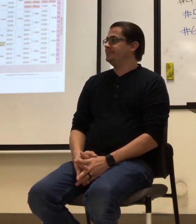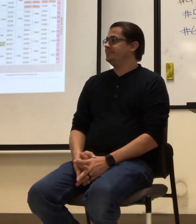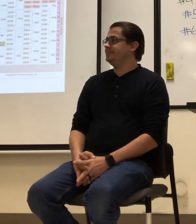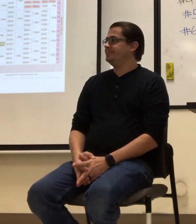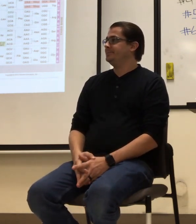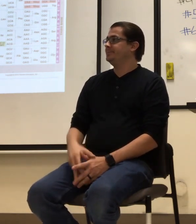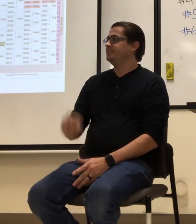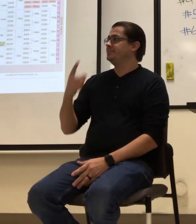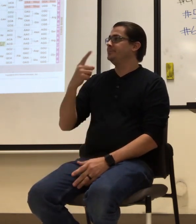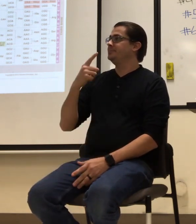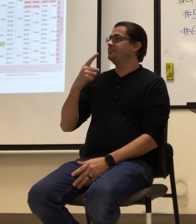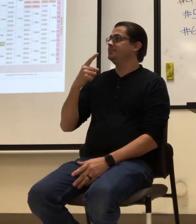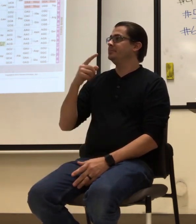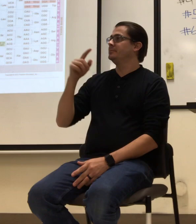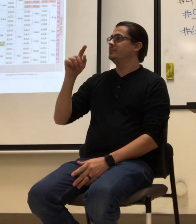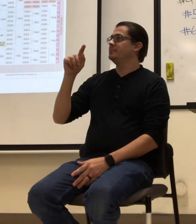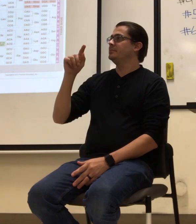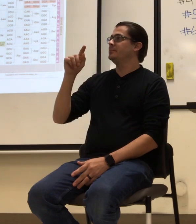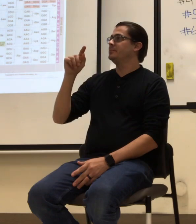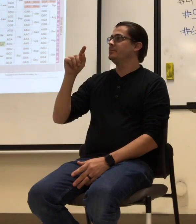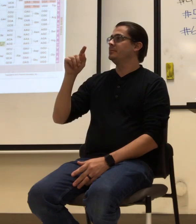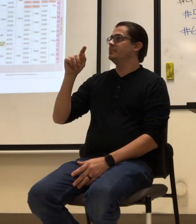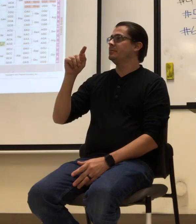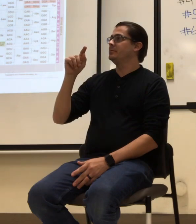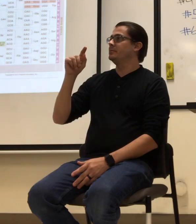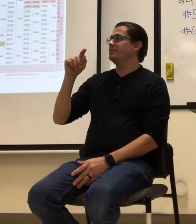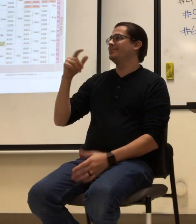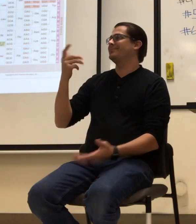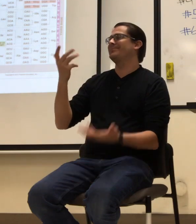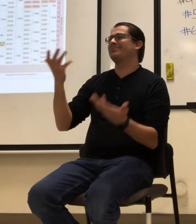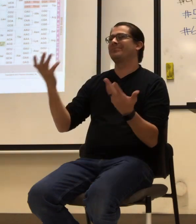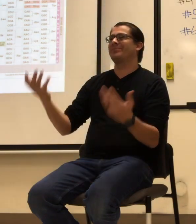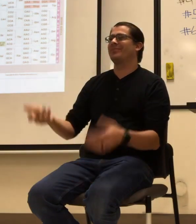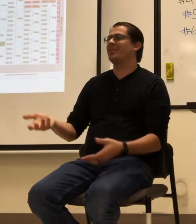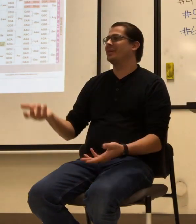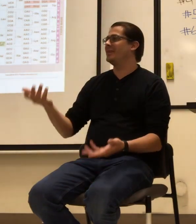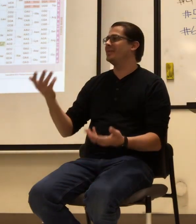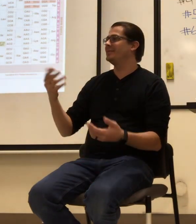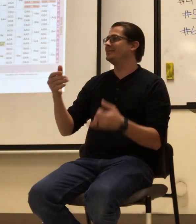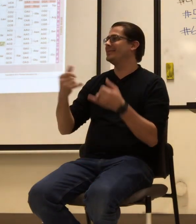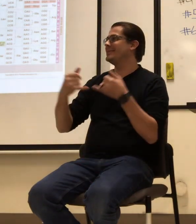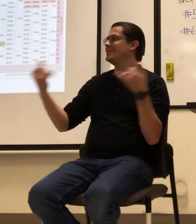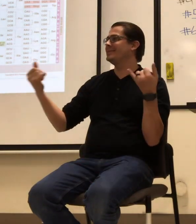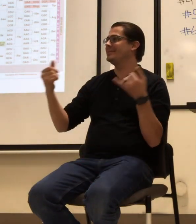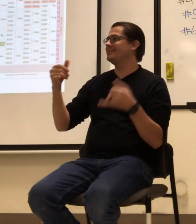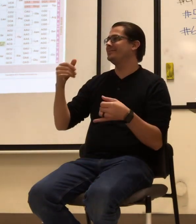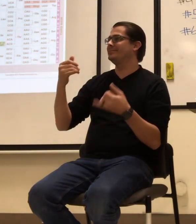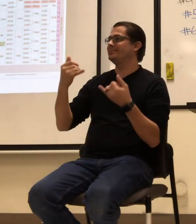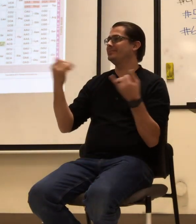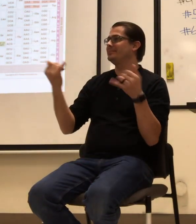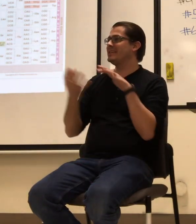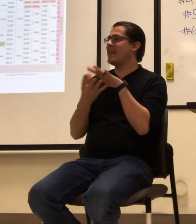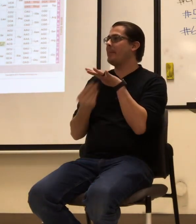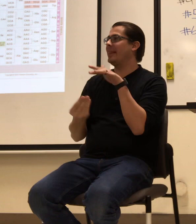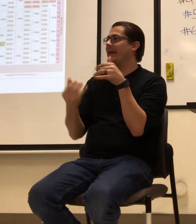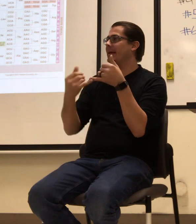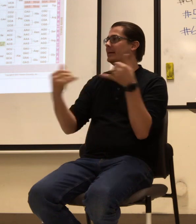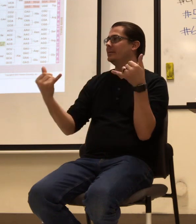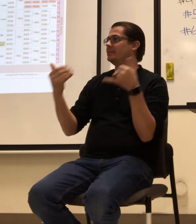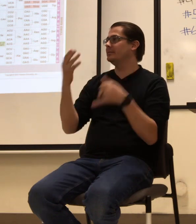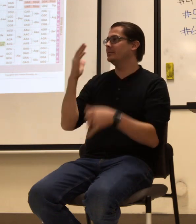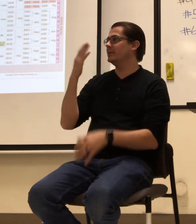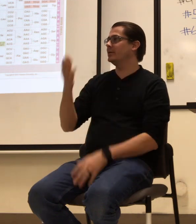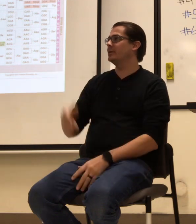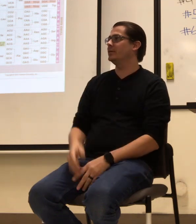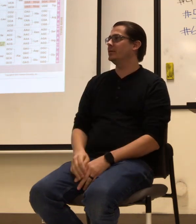So this is our double-stranded DNA. And when you transcribe a gene, you transcribe which you base pair with which